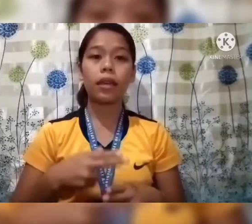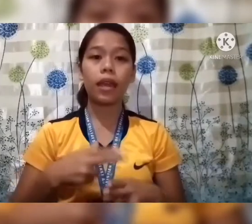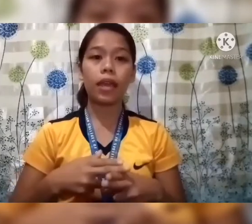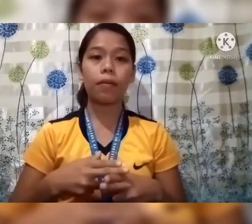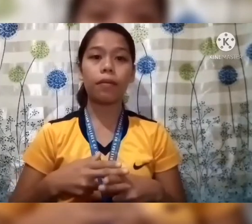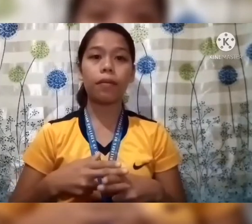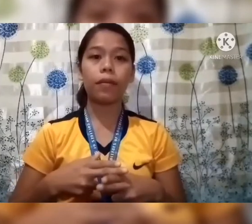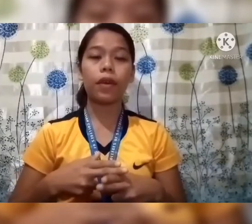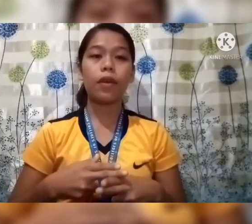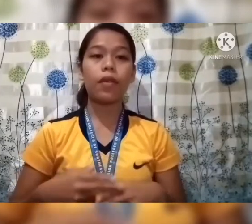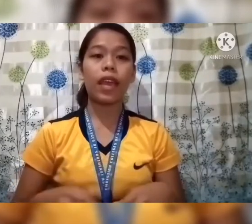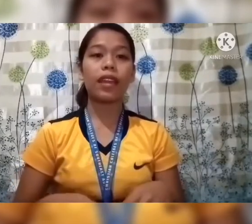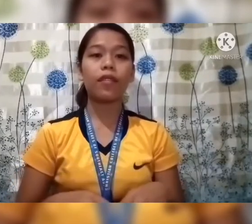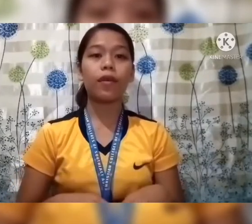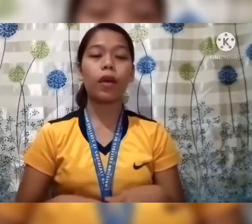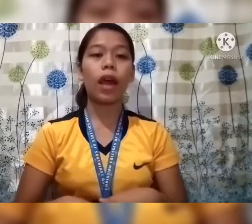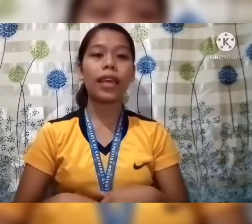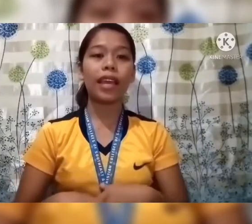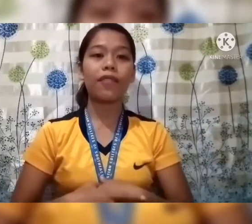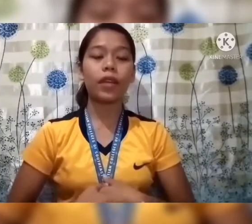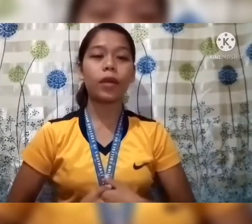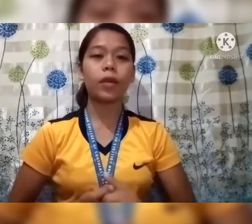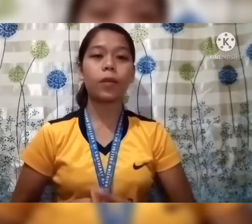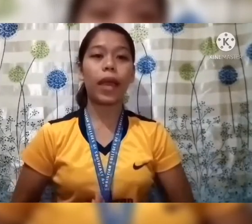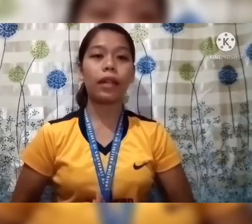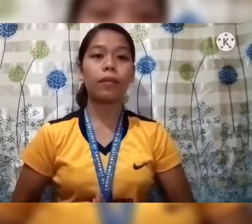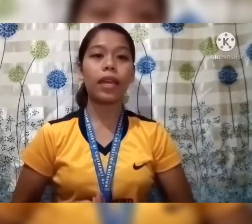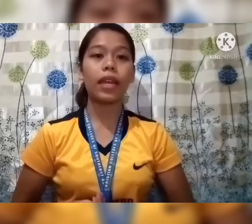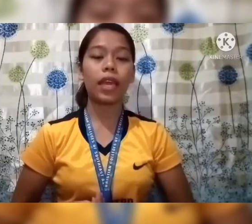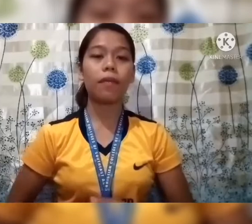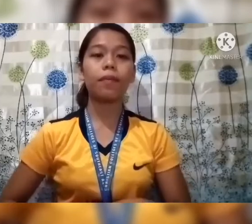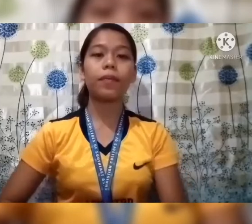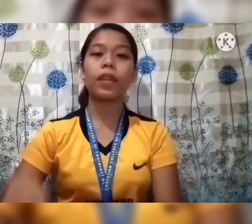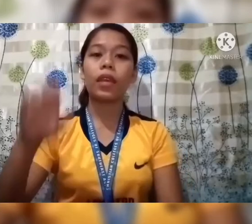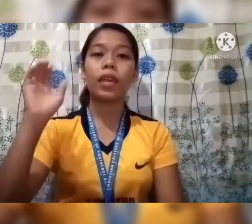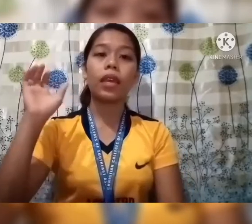name. Then I can finger spell my name.